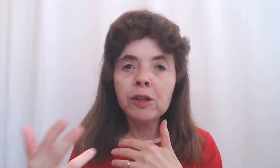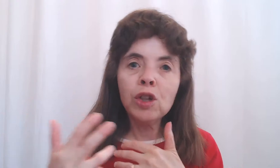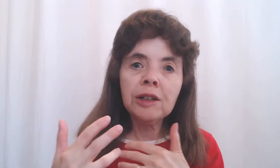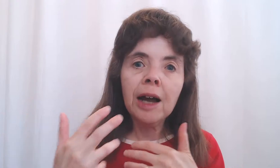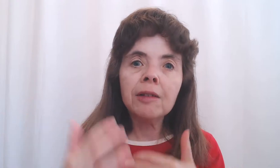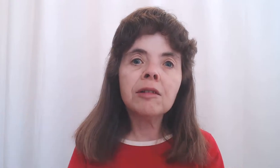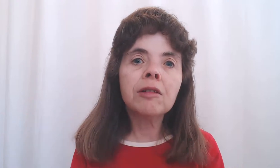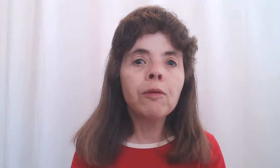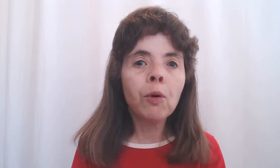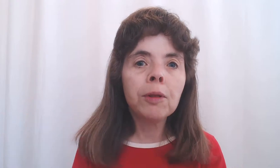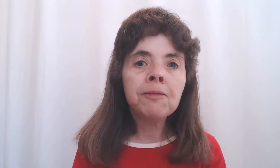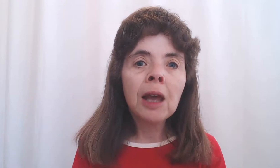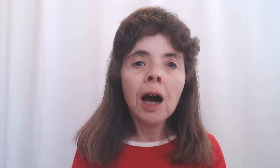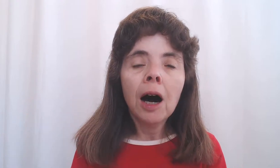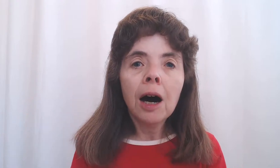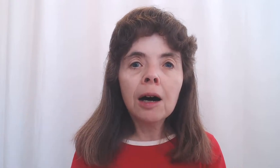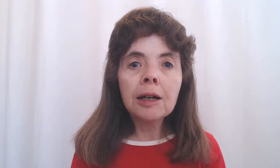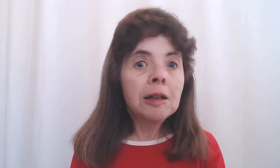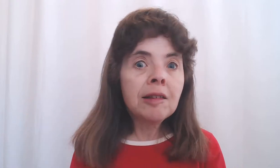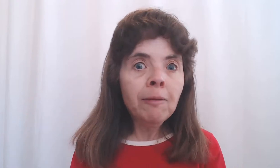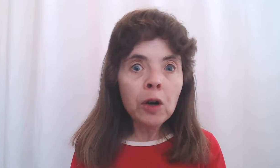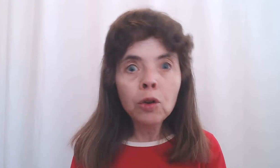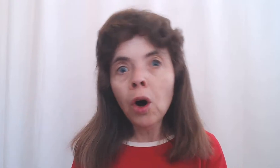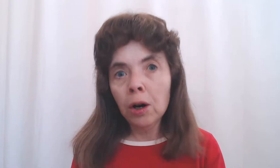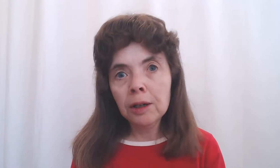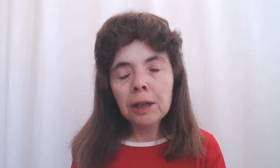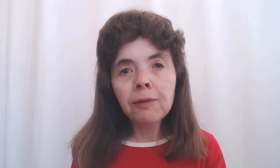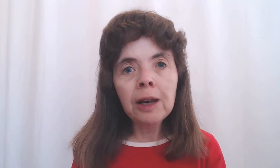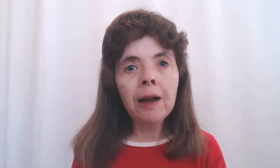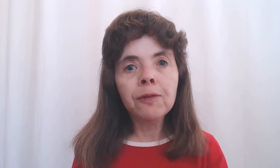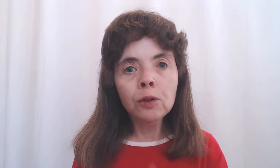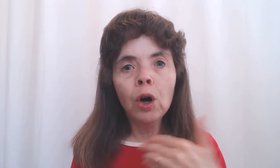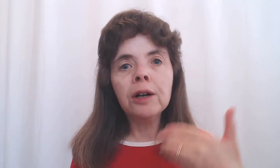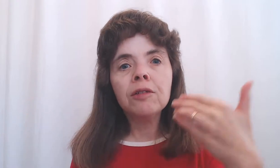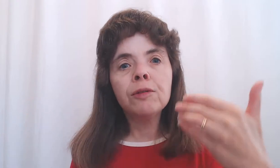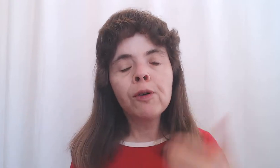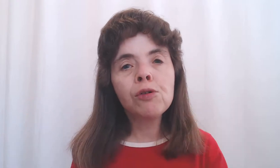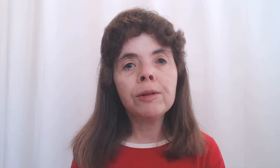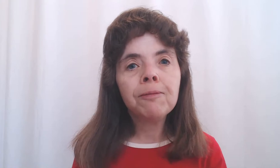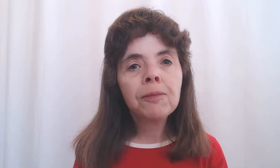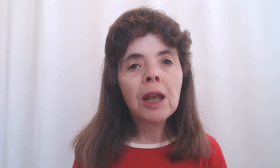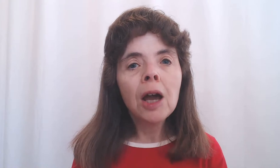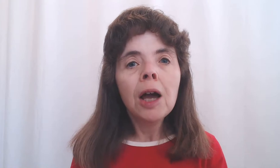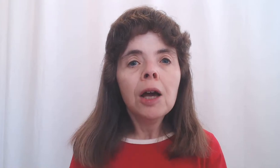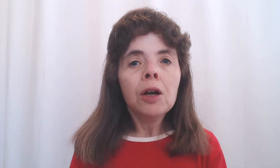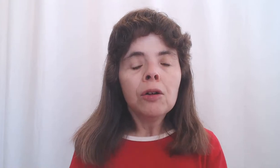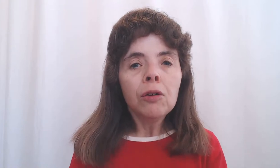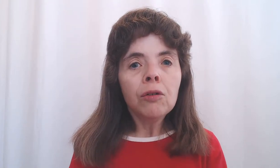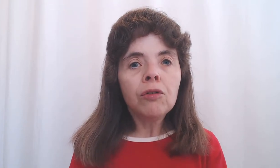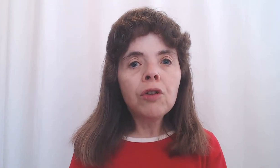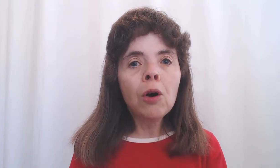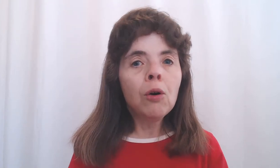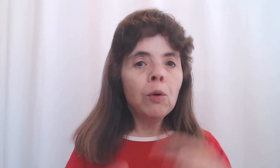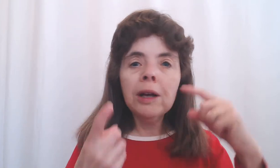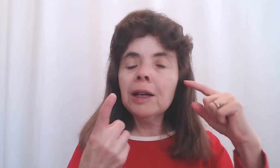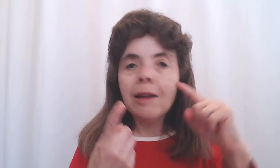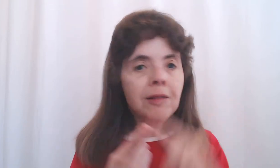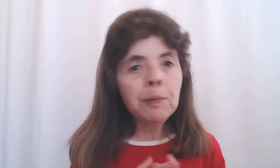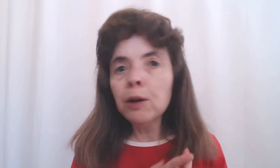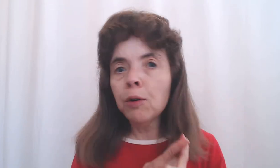the Gentiles and so forth. And it's not very long, even at the longest version. So it doesn't appear to